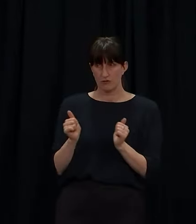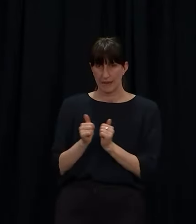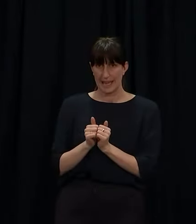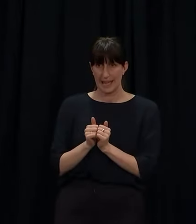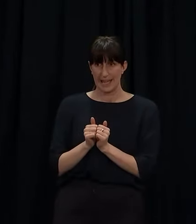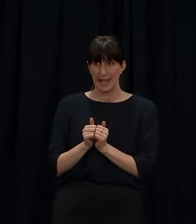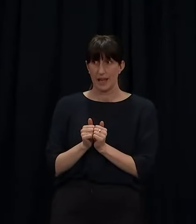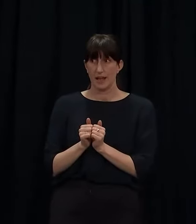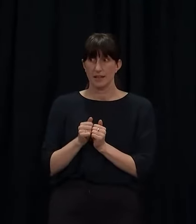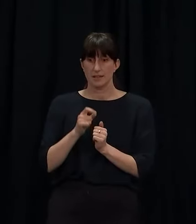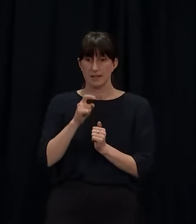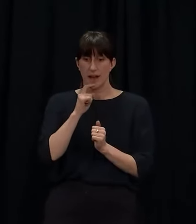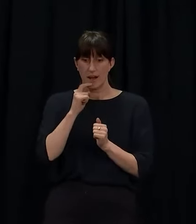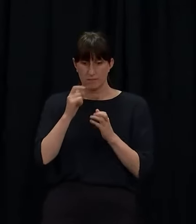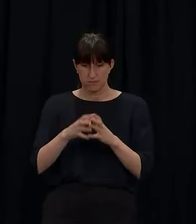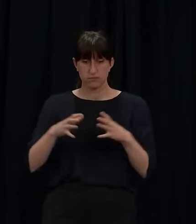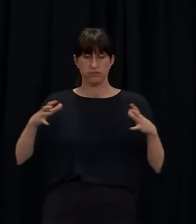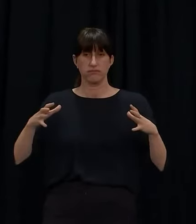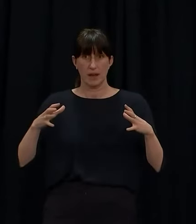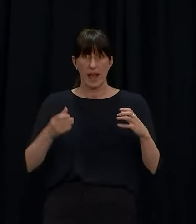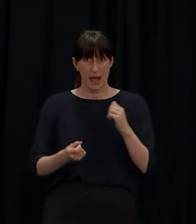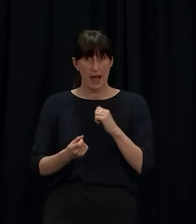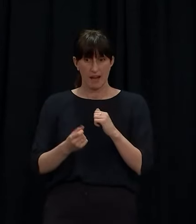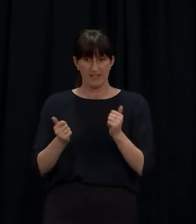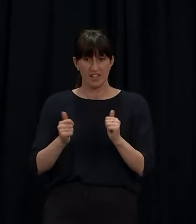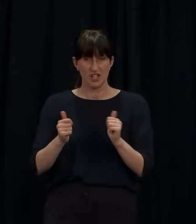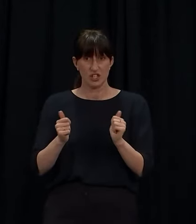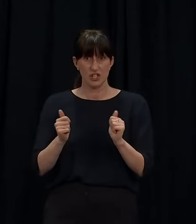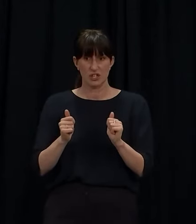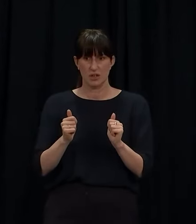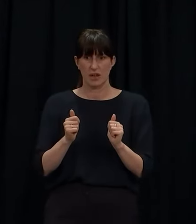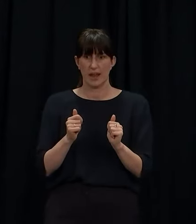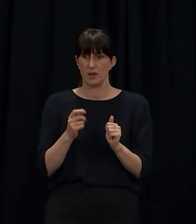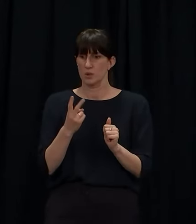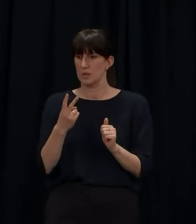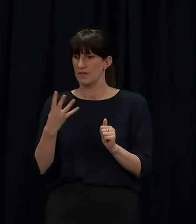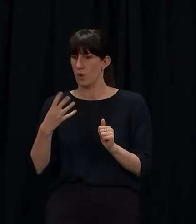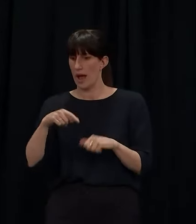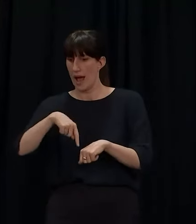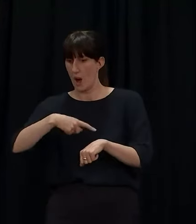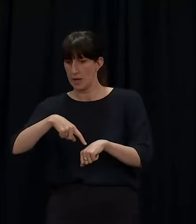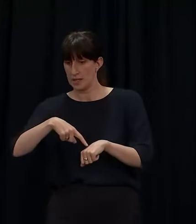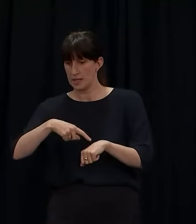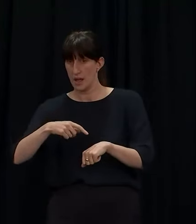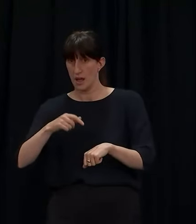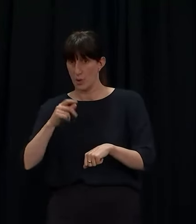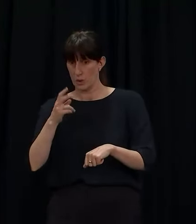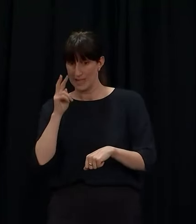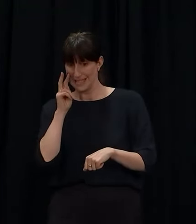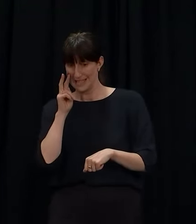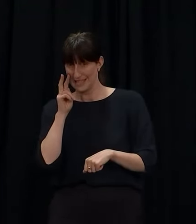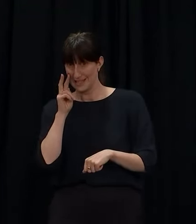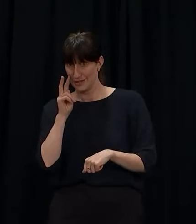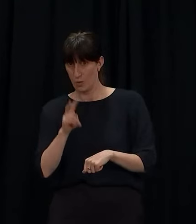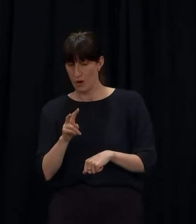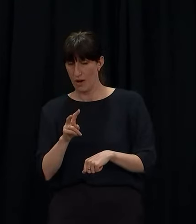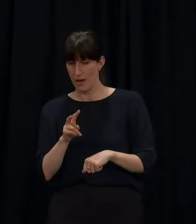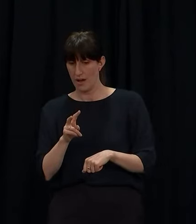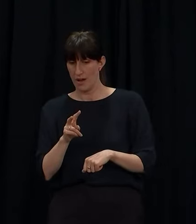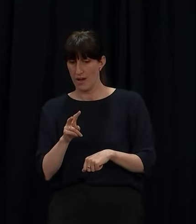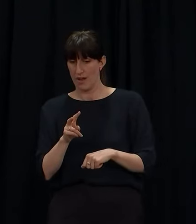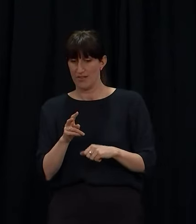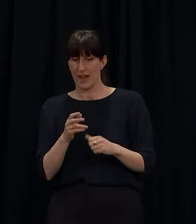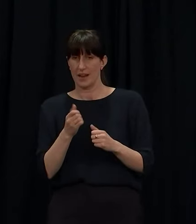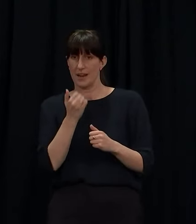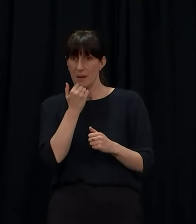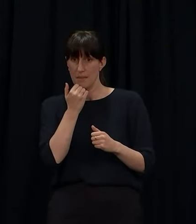surging happen. And that surge has happened within 24 hours since when we saw that the existing capacity that